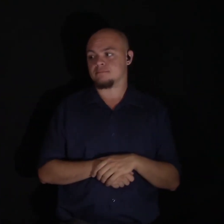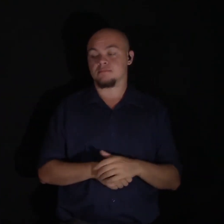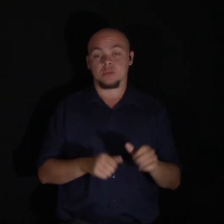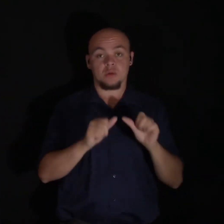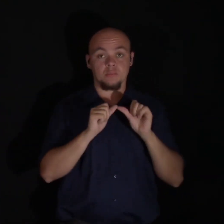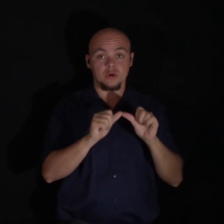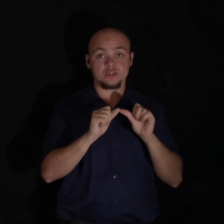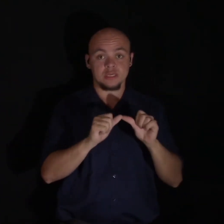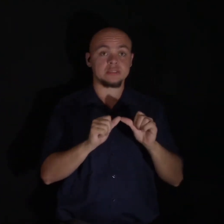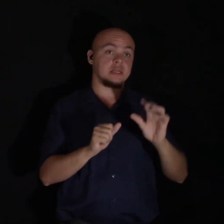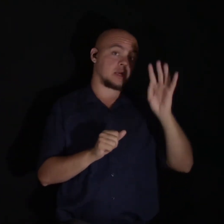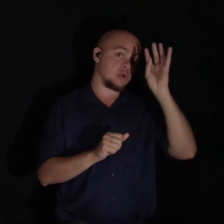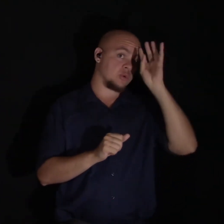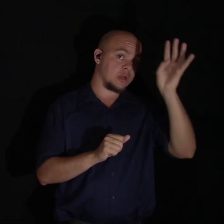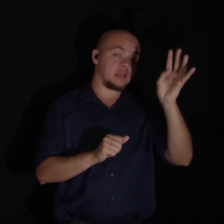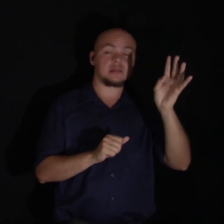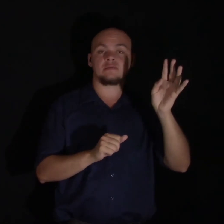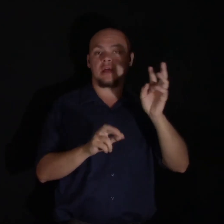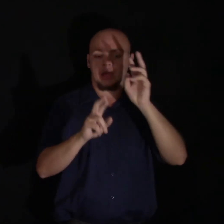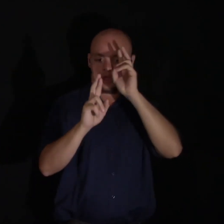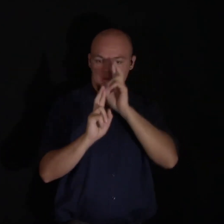Persistence, creativity, and respect.